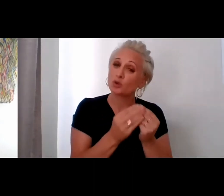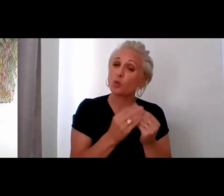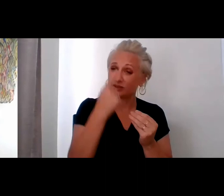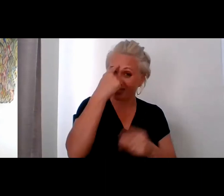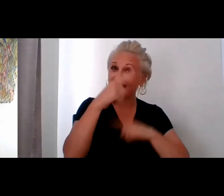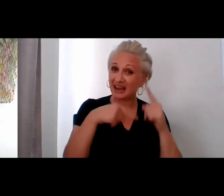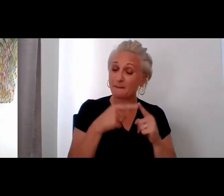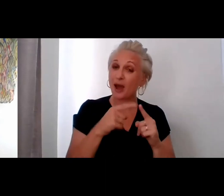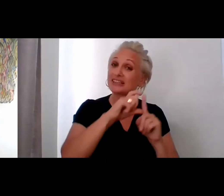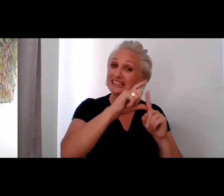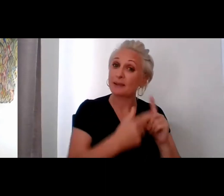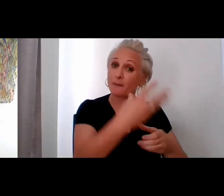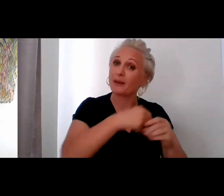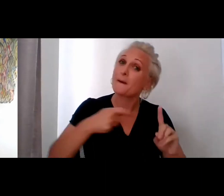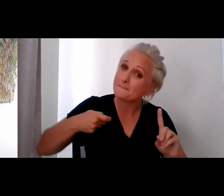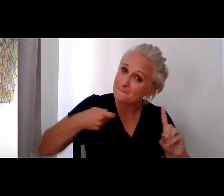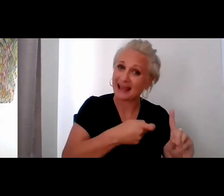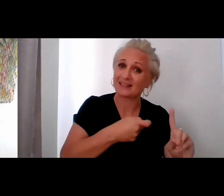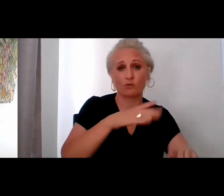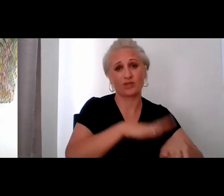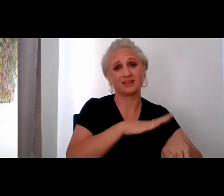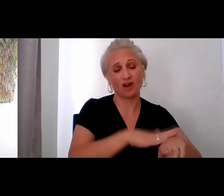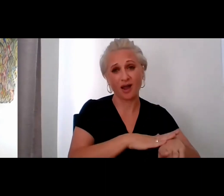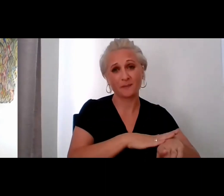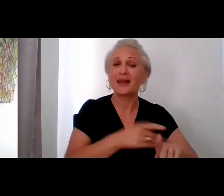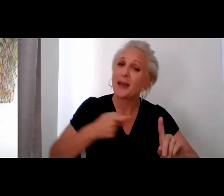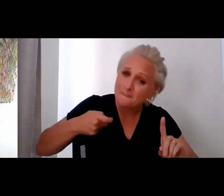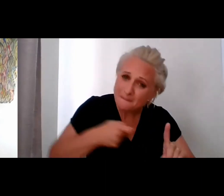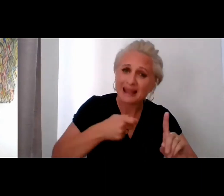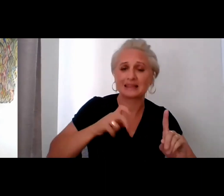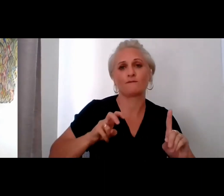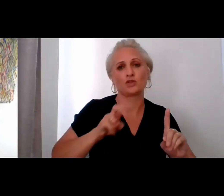disabled participants for the costs of their time and transport, etc.